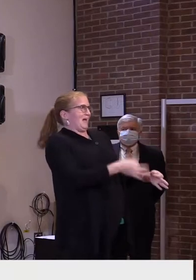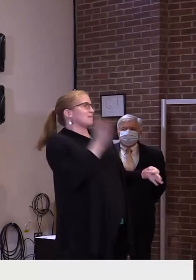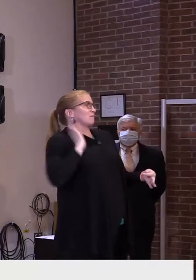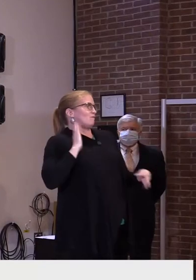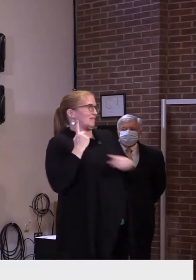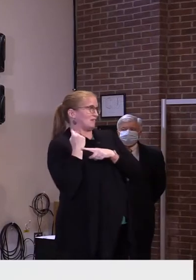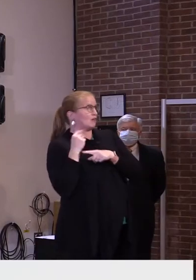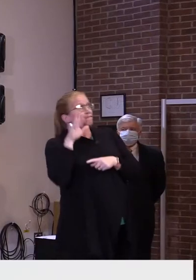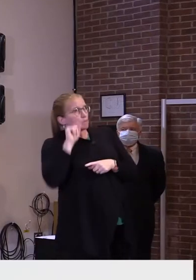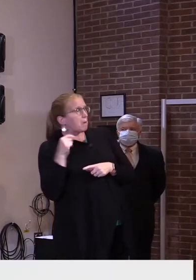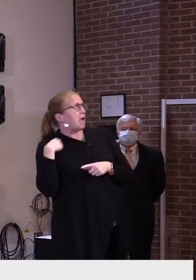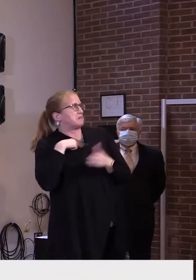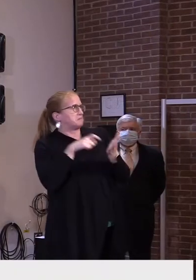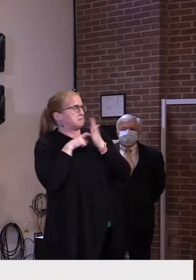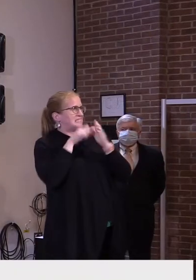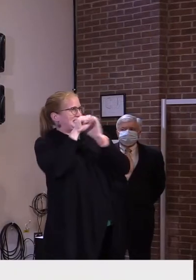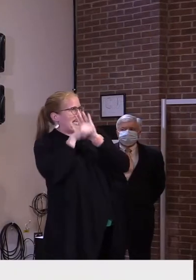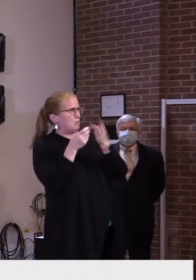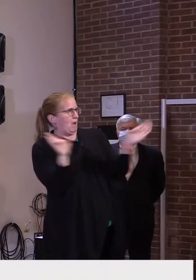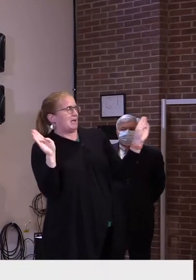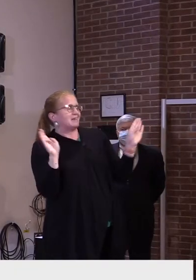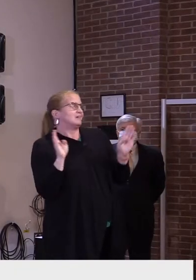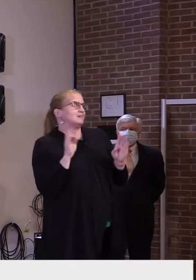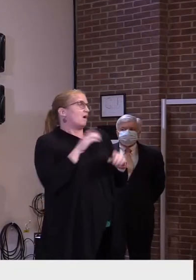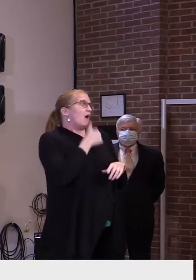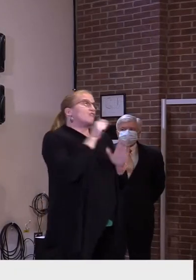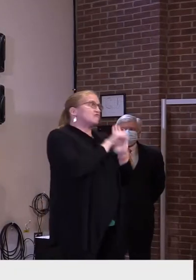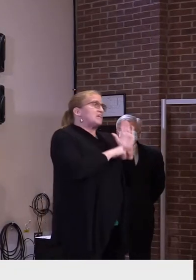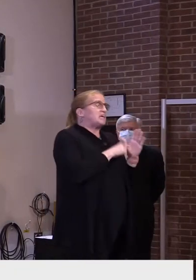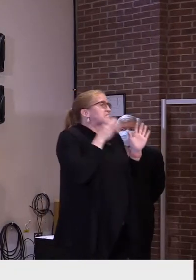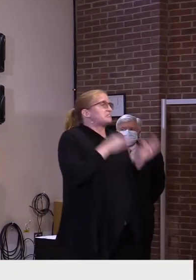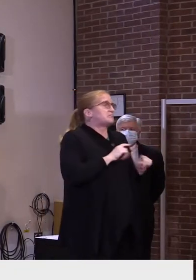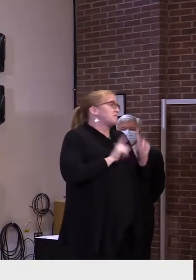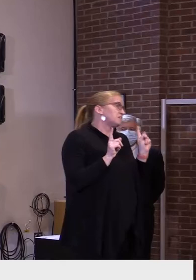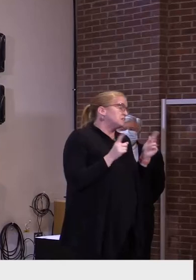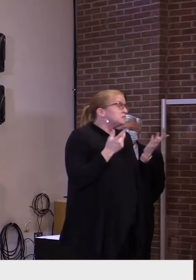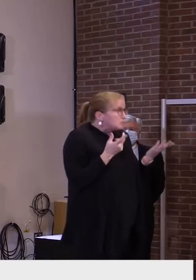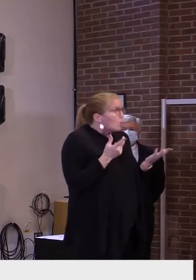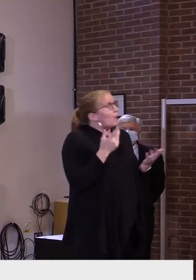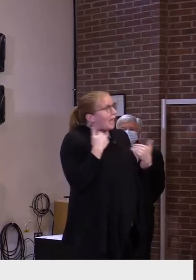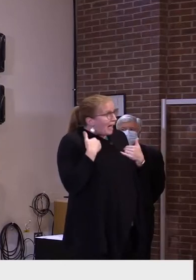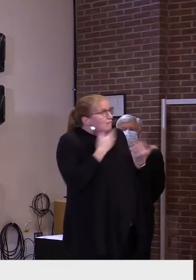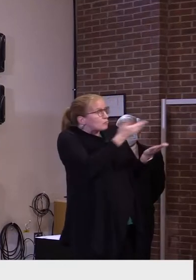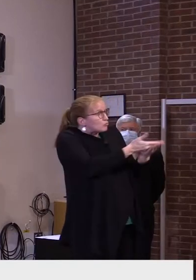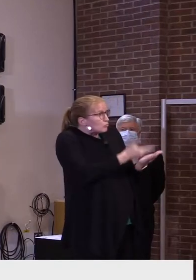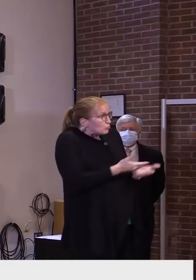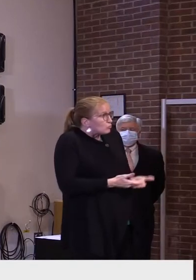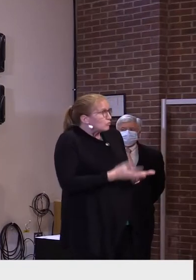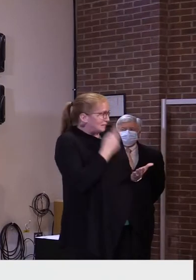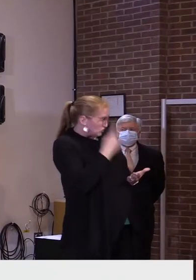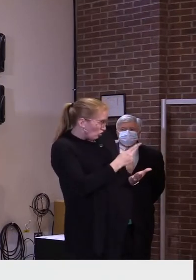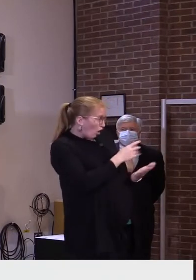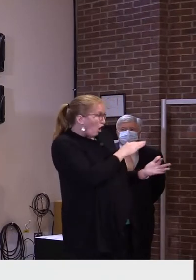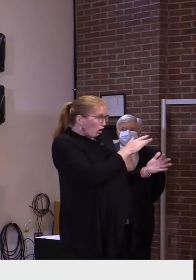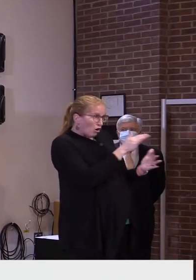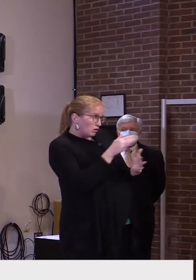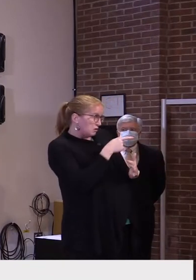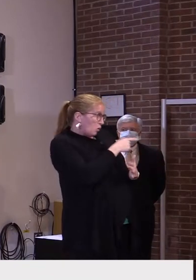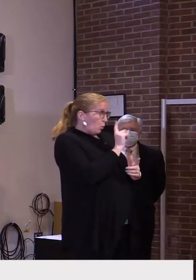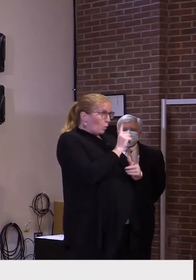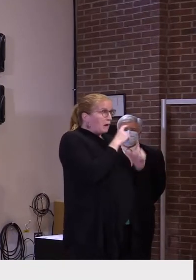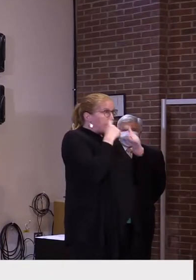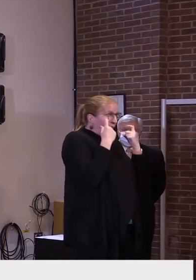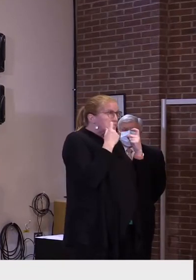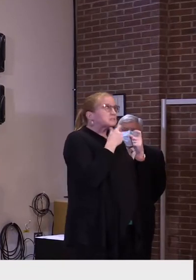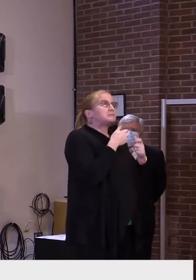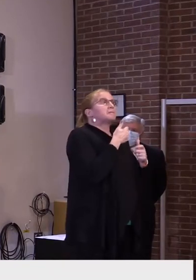those places where there were mandates, they had better impact than in places where they didn't. Now, I again